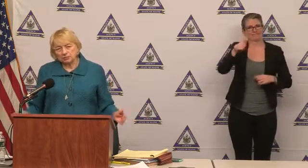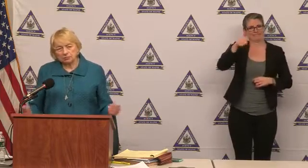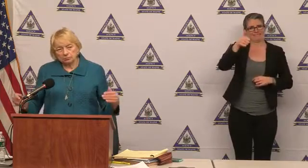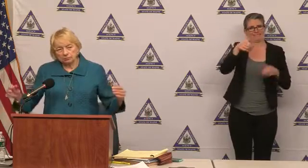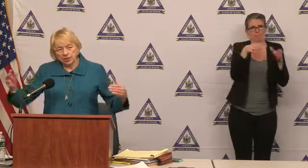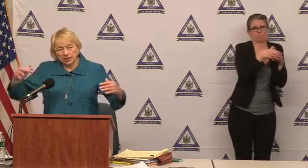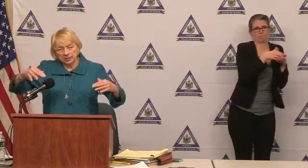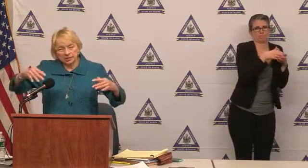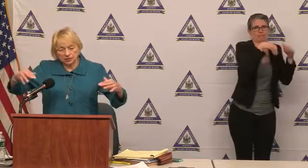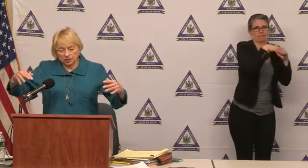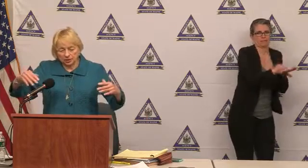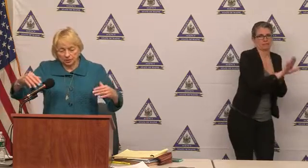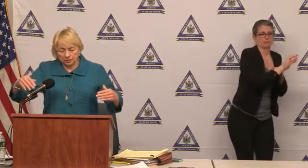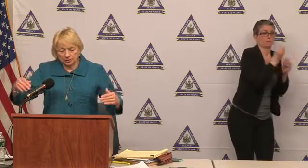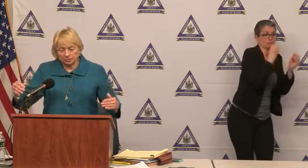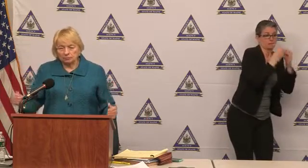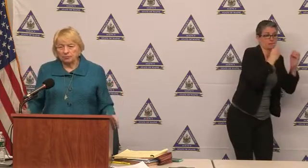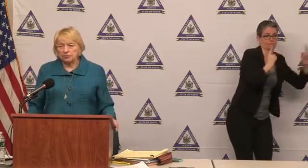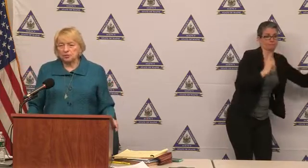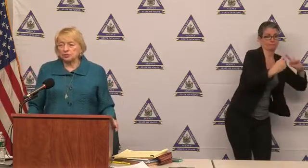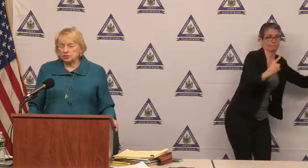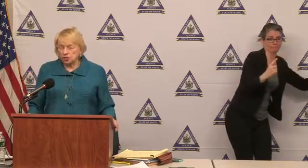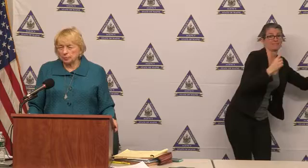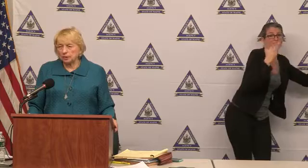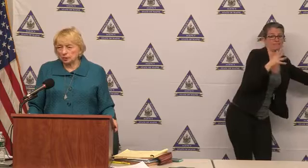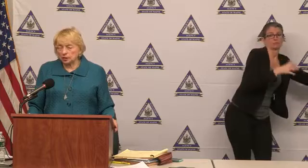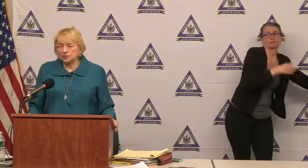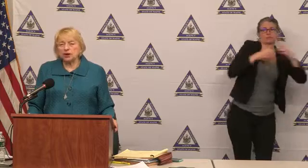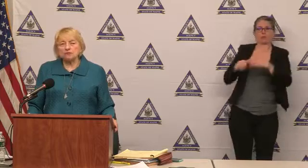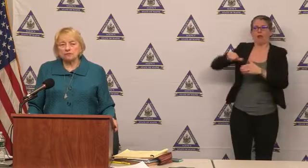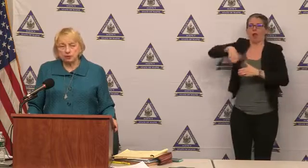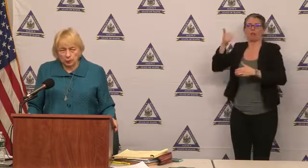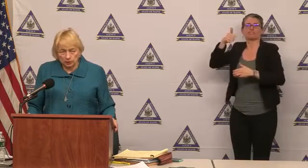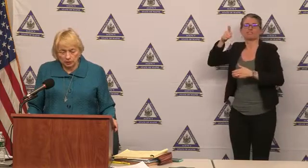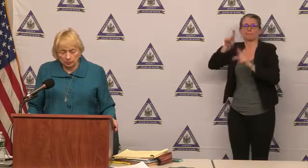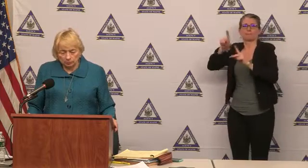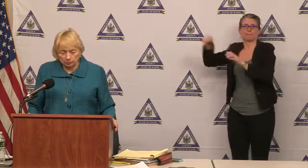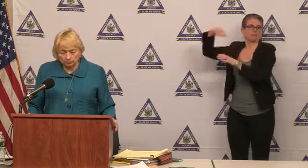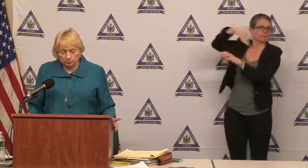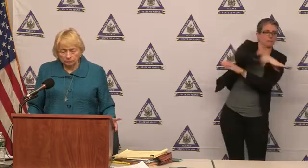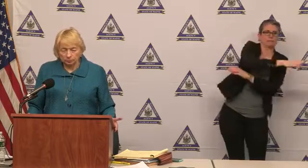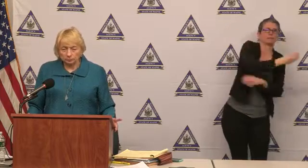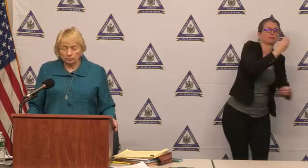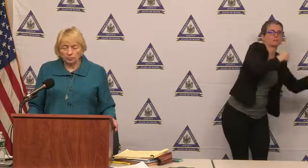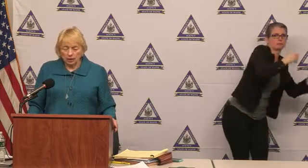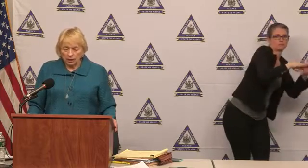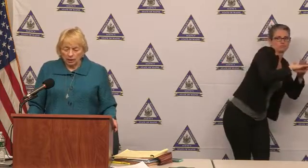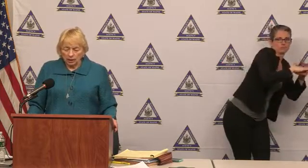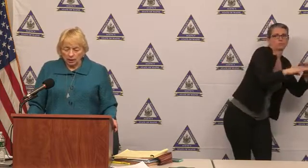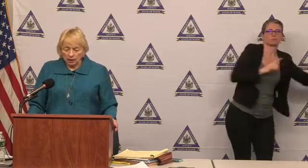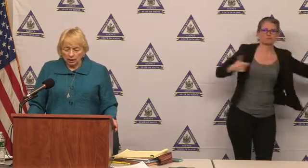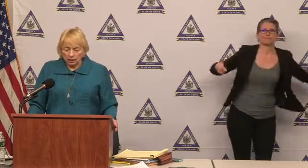Sanitizing high-touch areas such as shopping carts frequently.